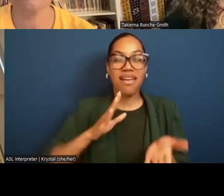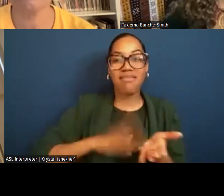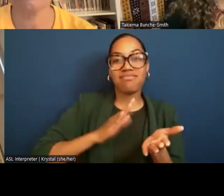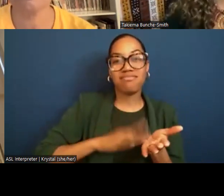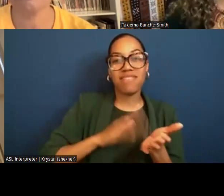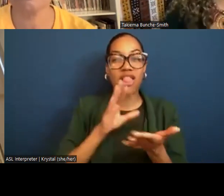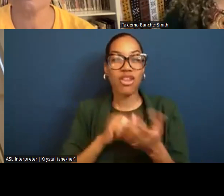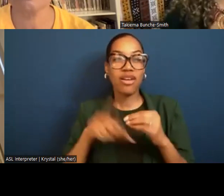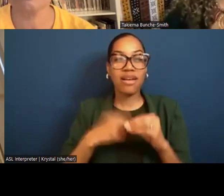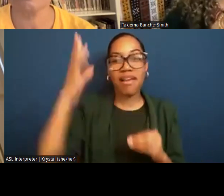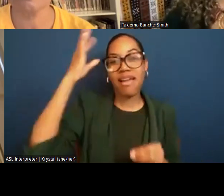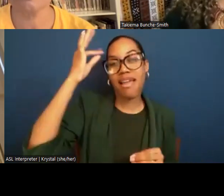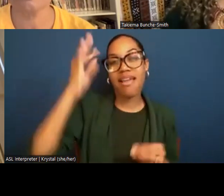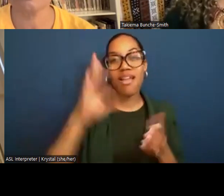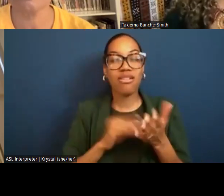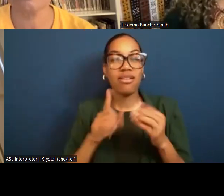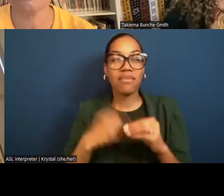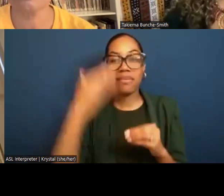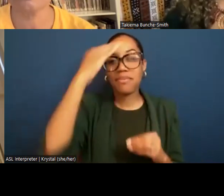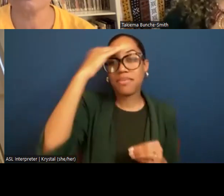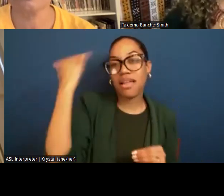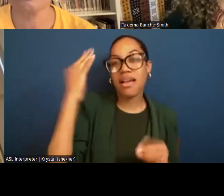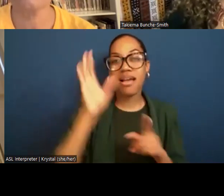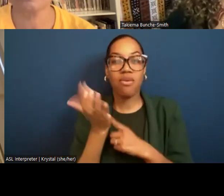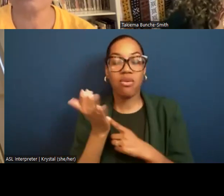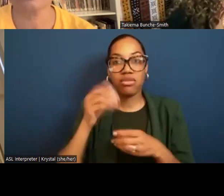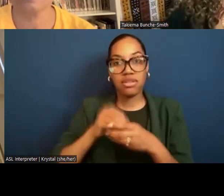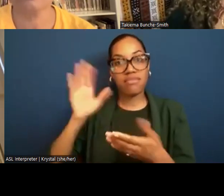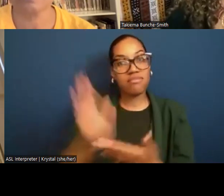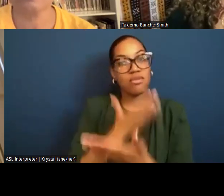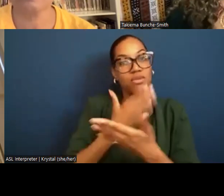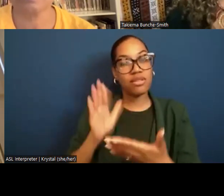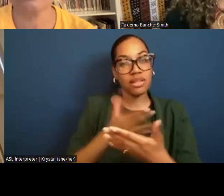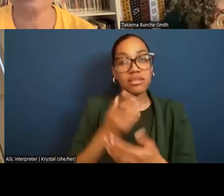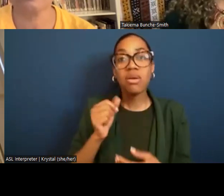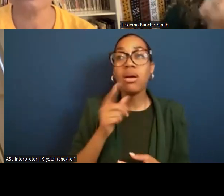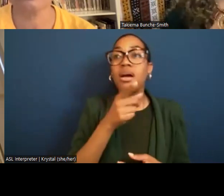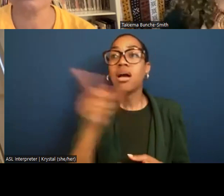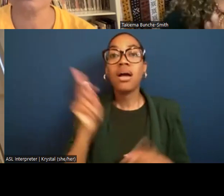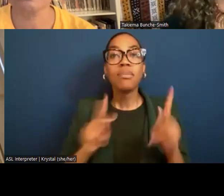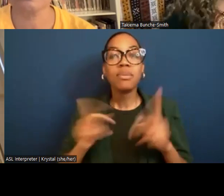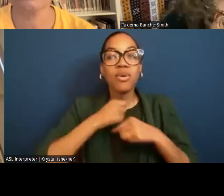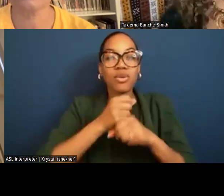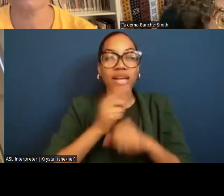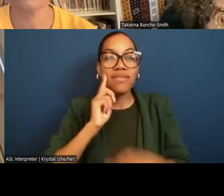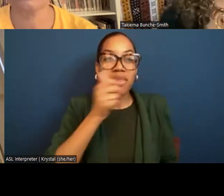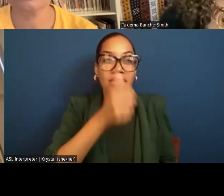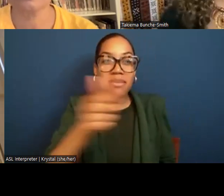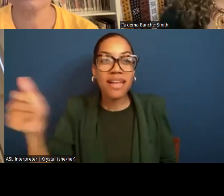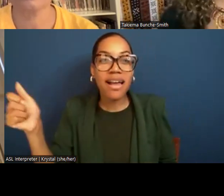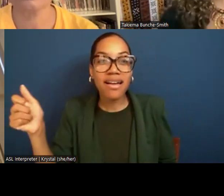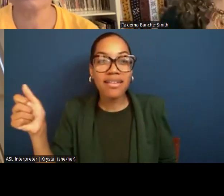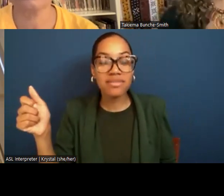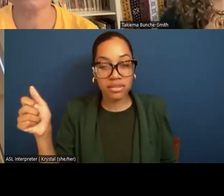are actually creating what we need to create for ourselves. So we're not looking at, and I'm not going to name any names, but